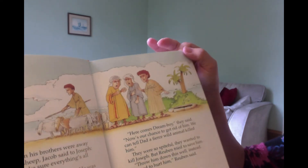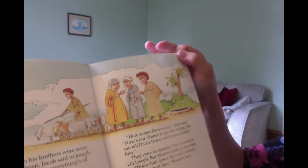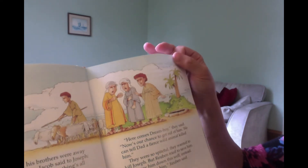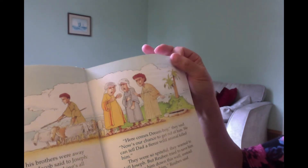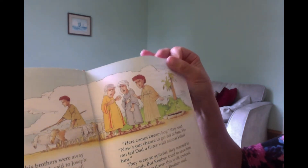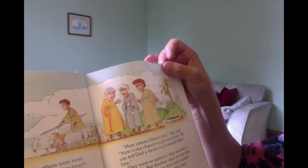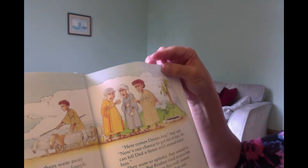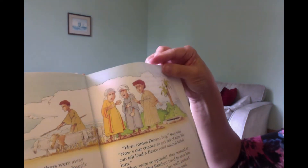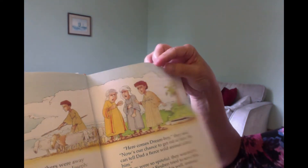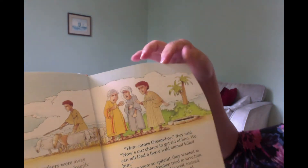said.